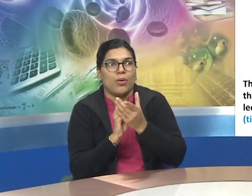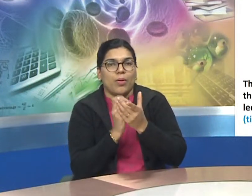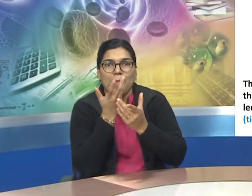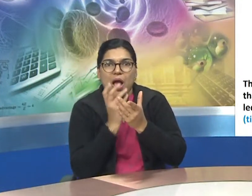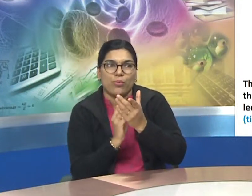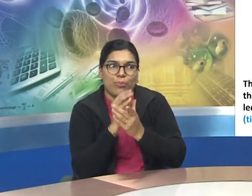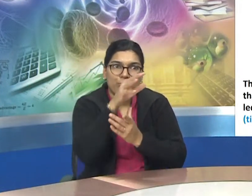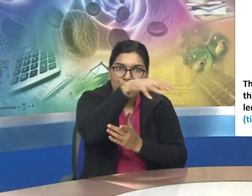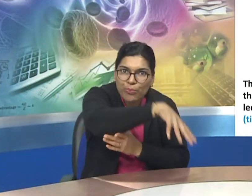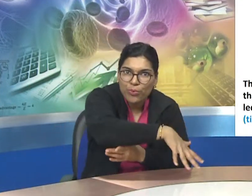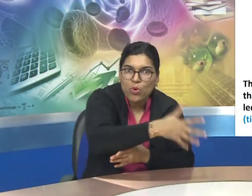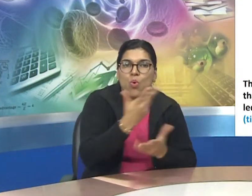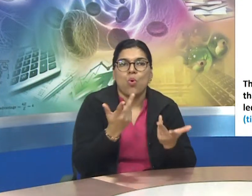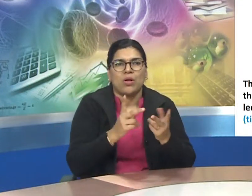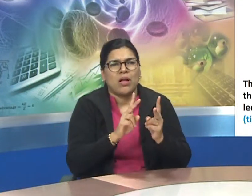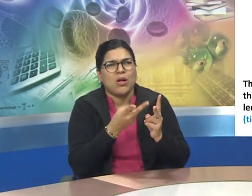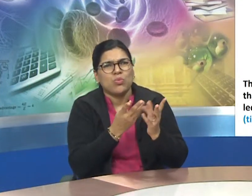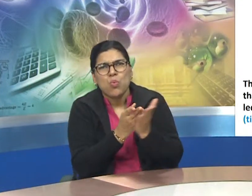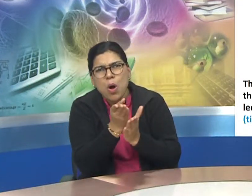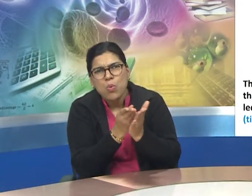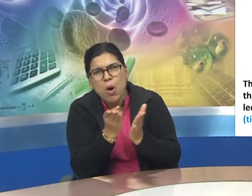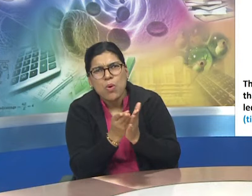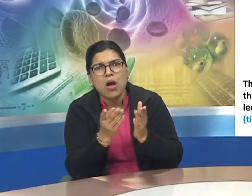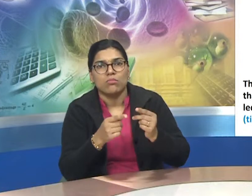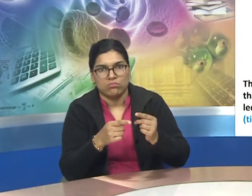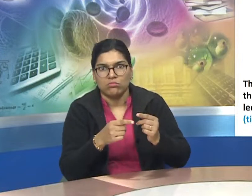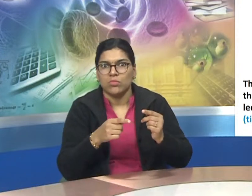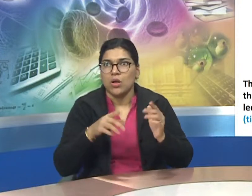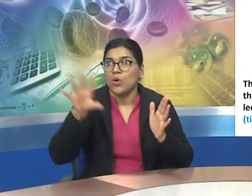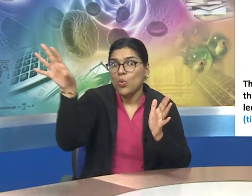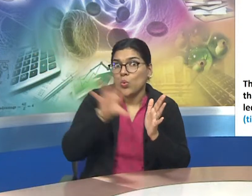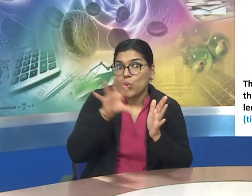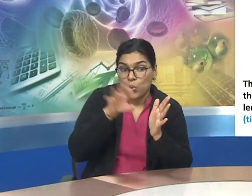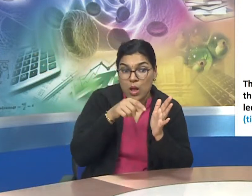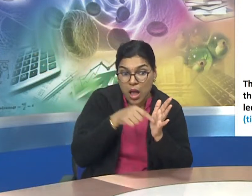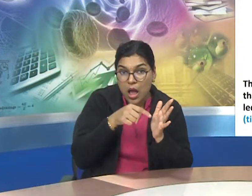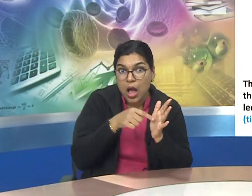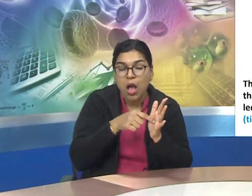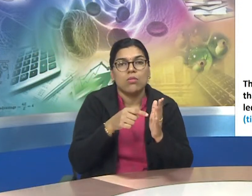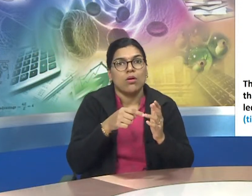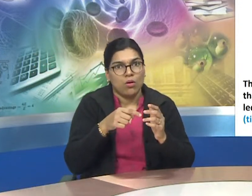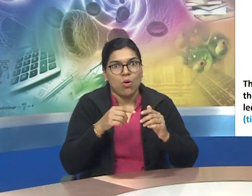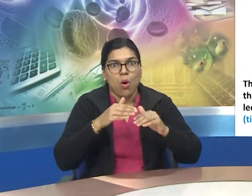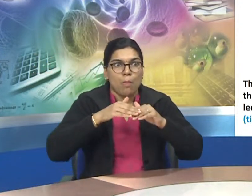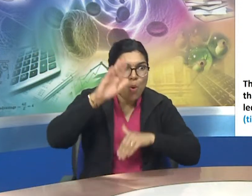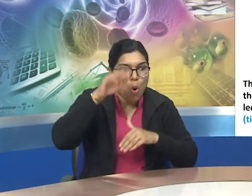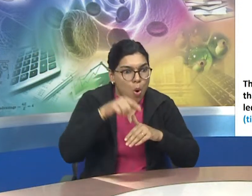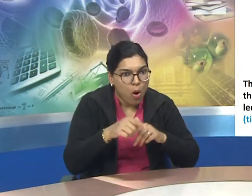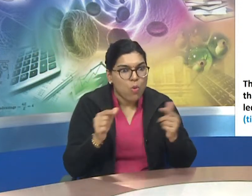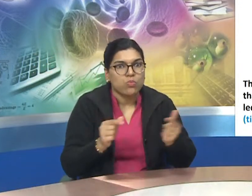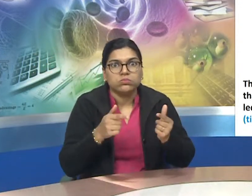and we use that energy. That energy can be used for different items like